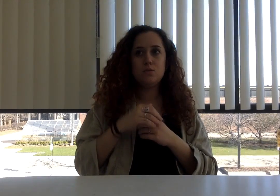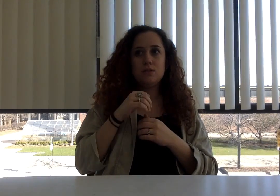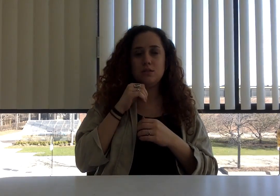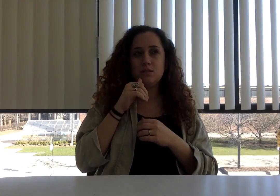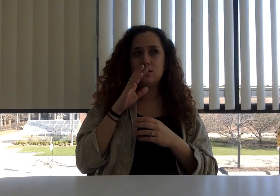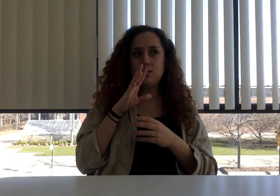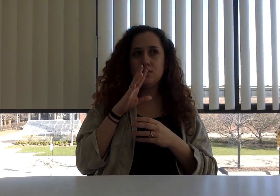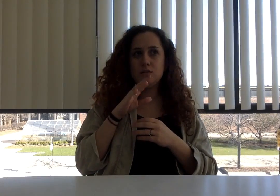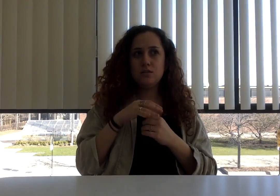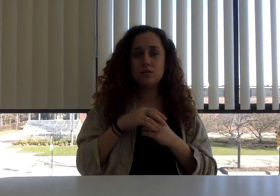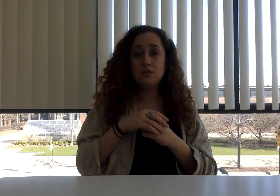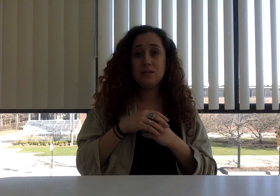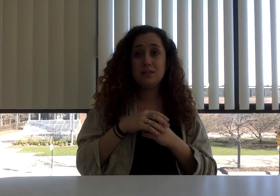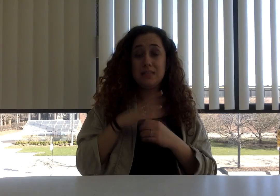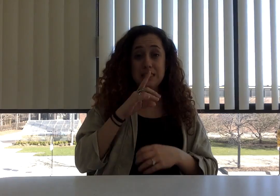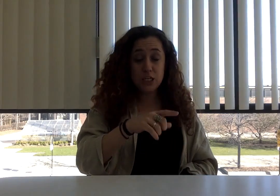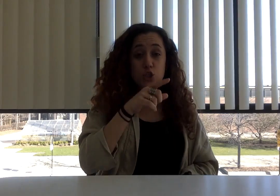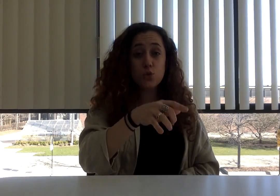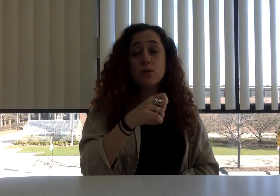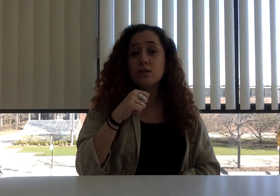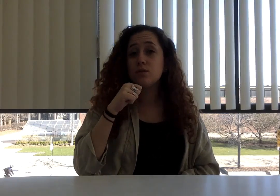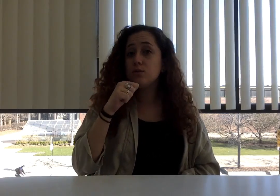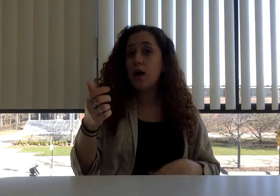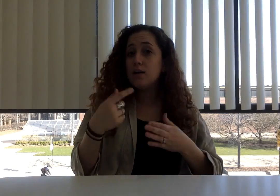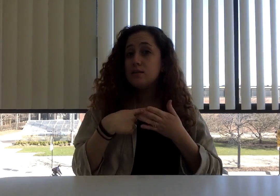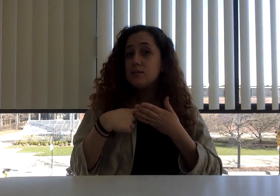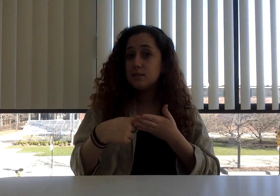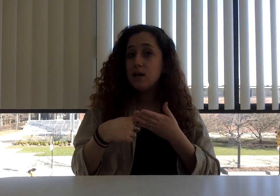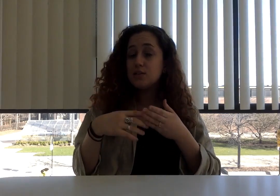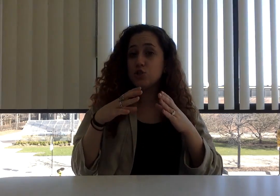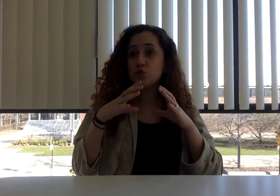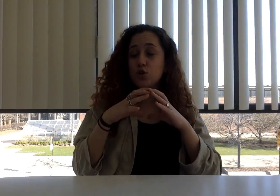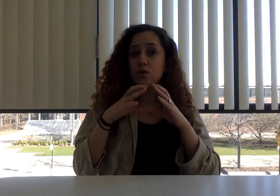Did or didn't you discuss circles in a fair amount of detail?